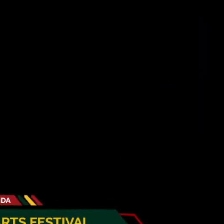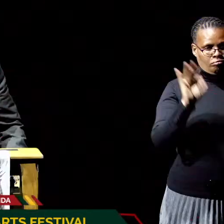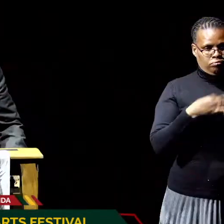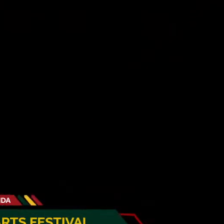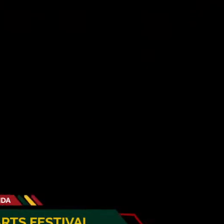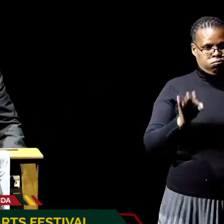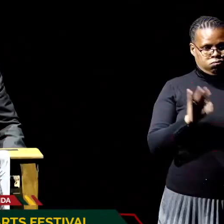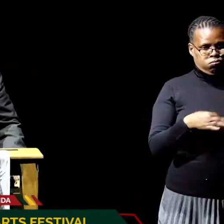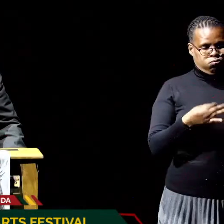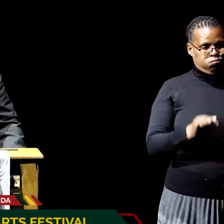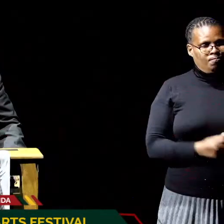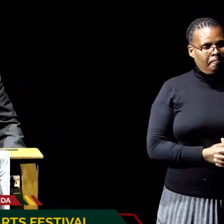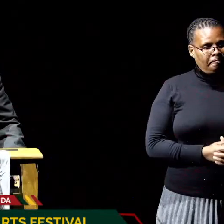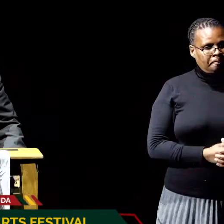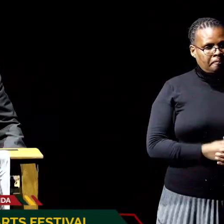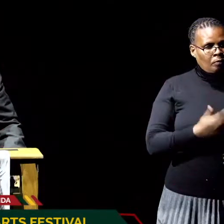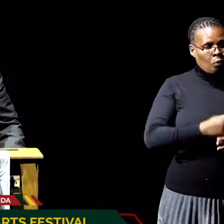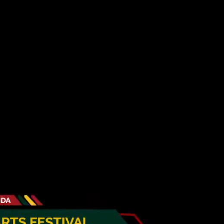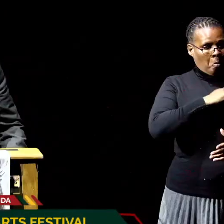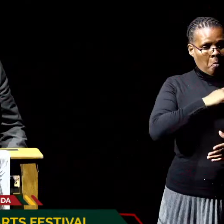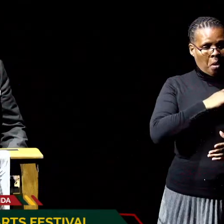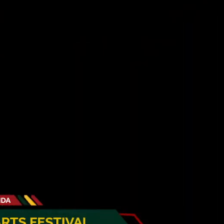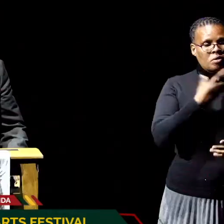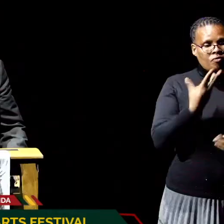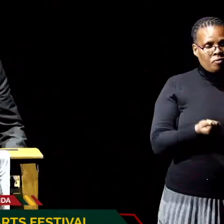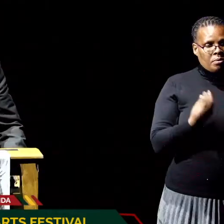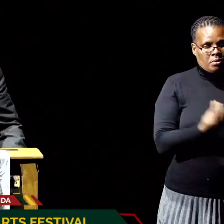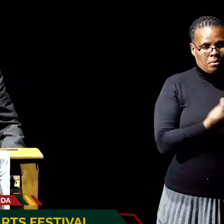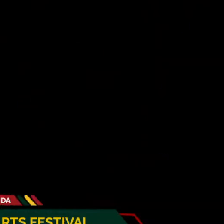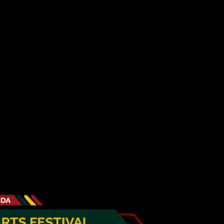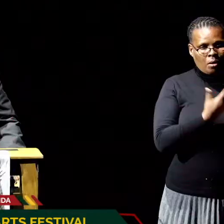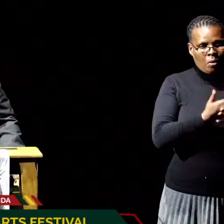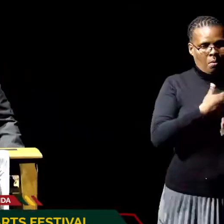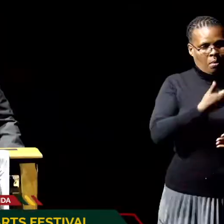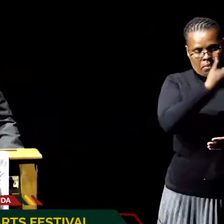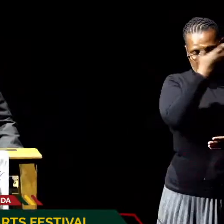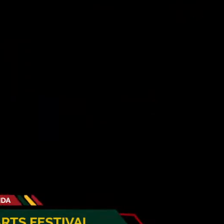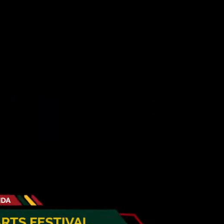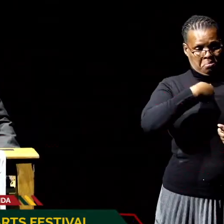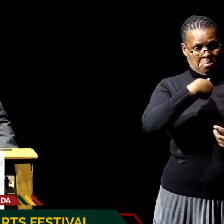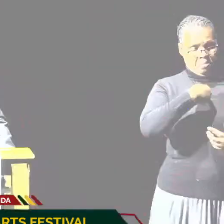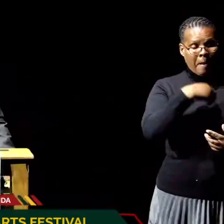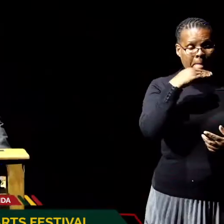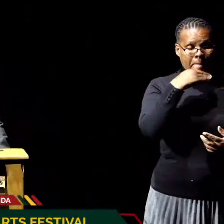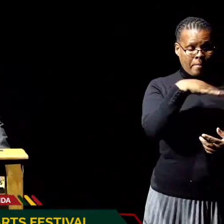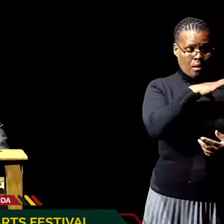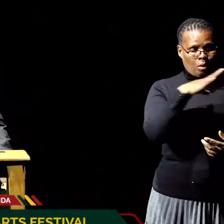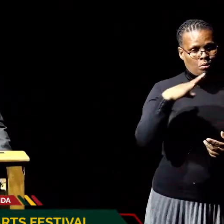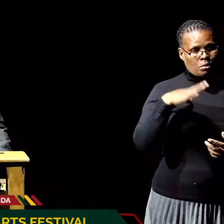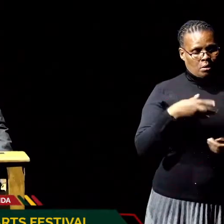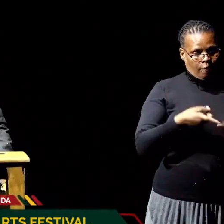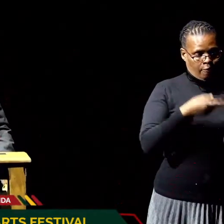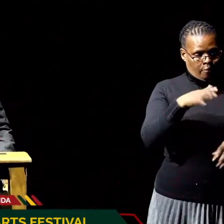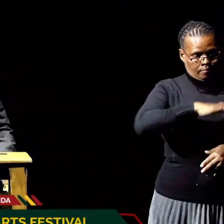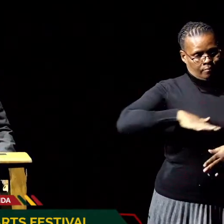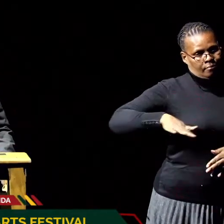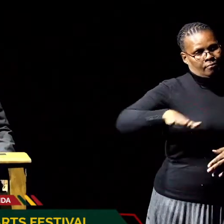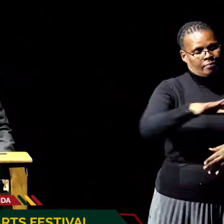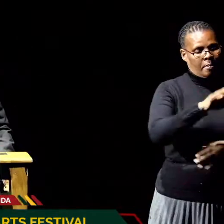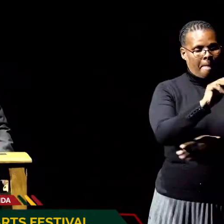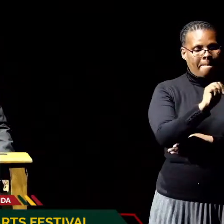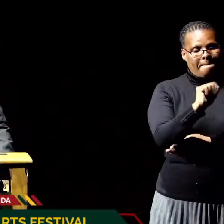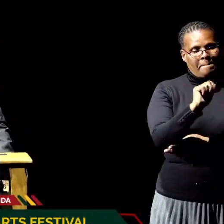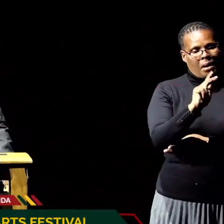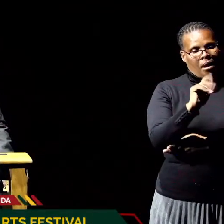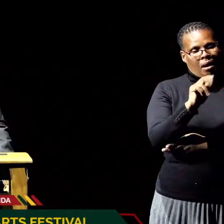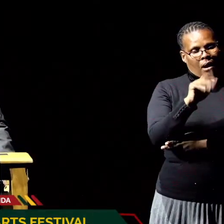Rami Khonga, for the benefit of those who may not know me. I'm a councillor at Makhanda Municipality, heading corporate and shared